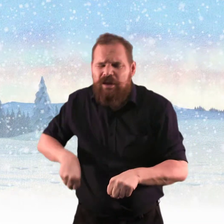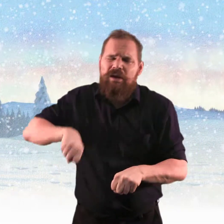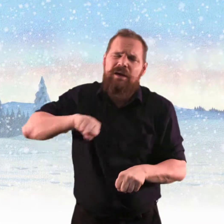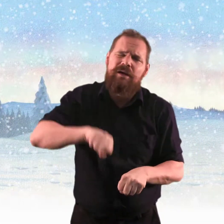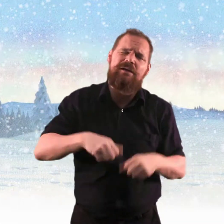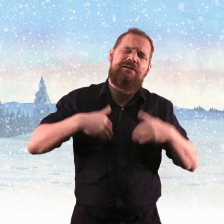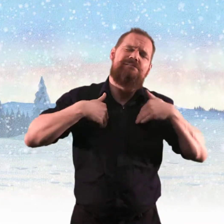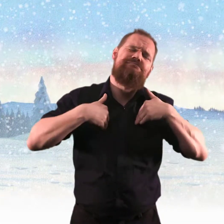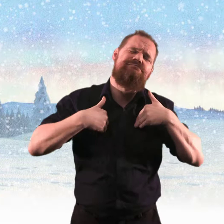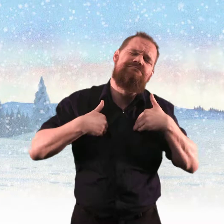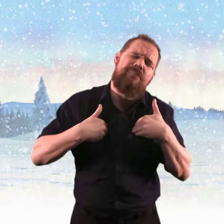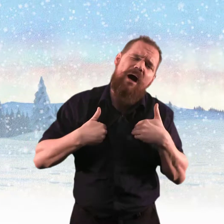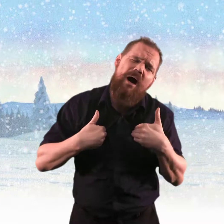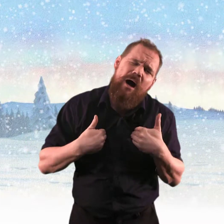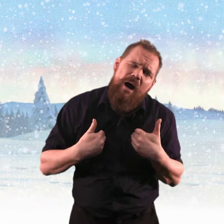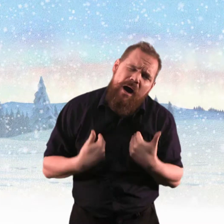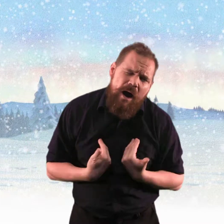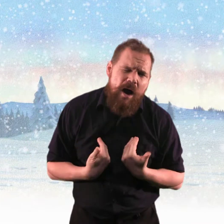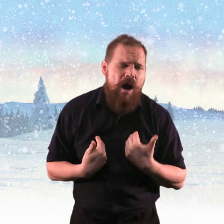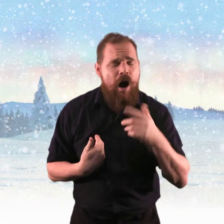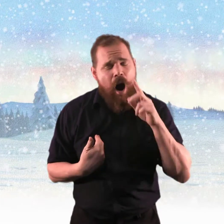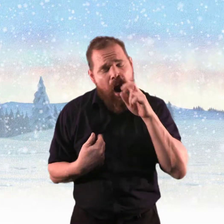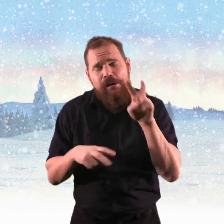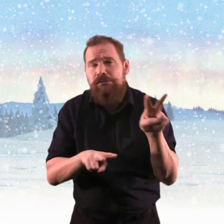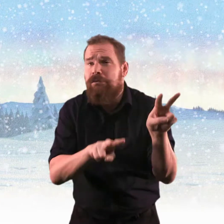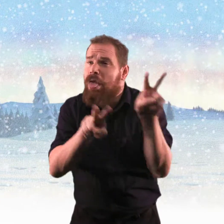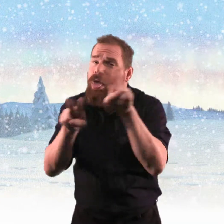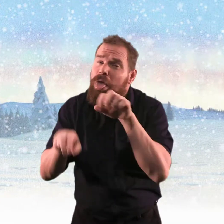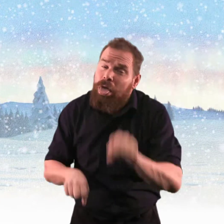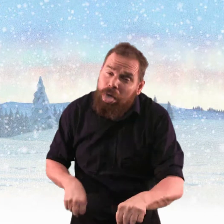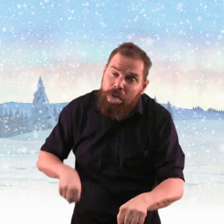But Billy's dog was too old and tired for exploring.